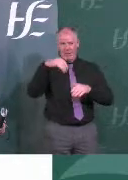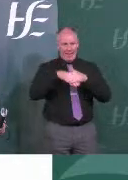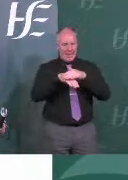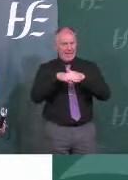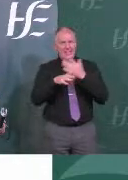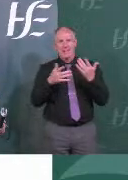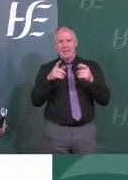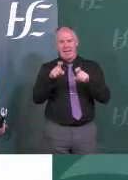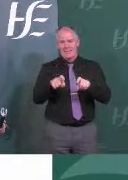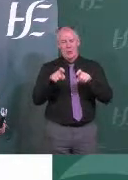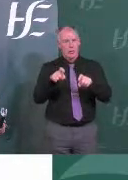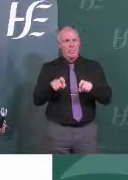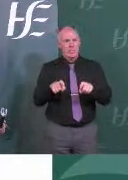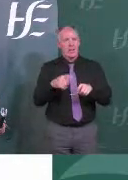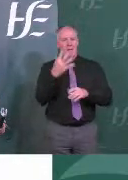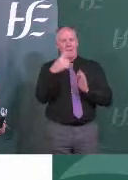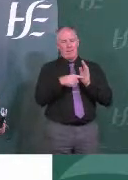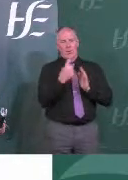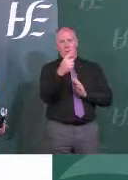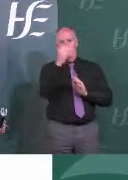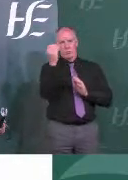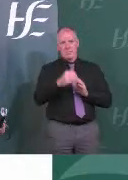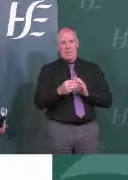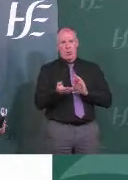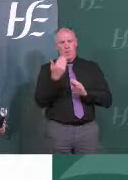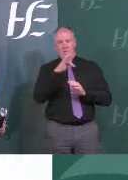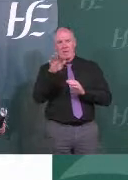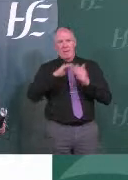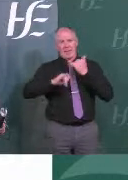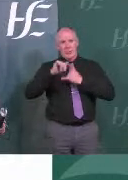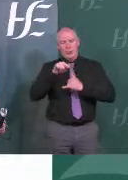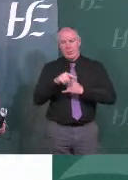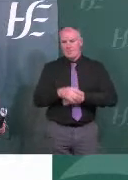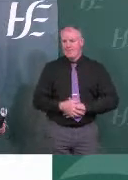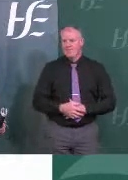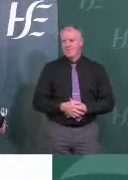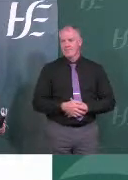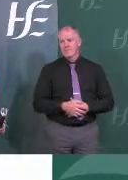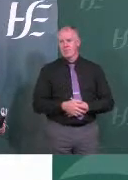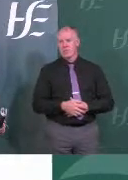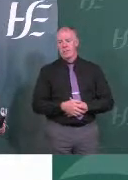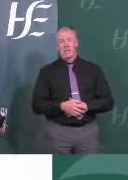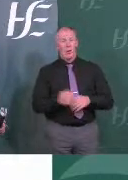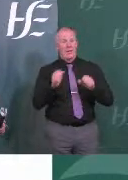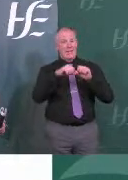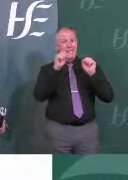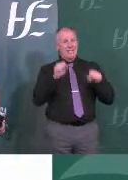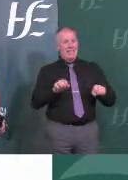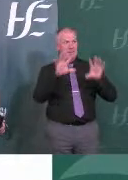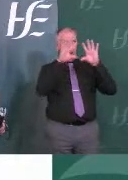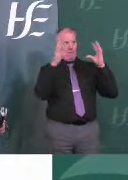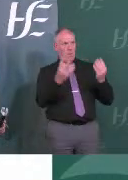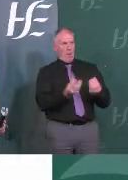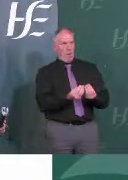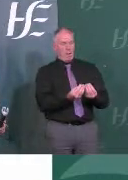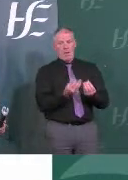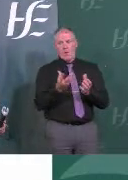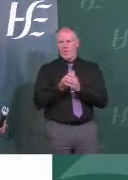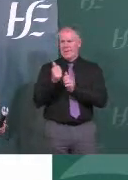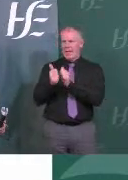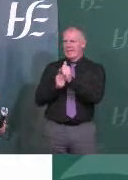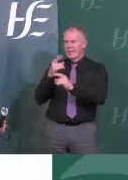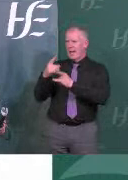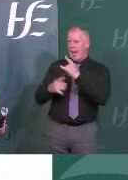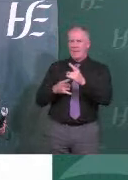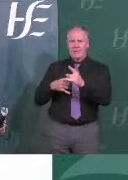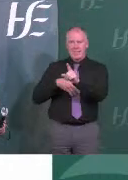Admissions only 5.1% on the same period last year. So really what I'm saying is the system, when you look at that and the activity around